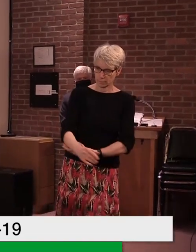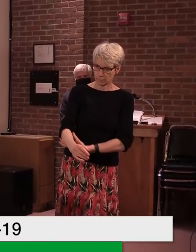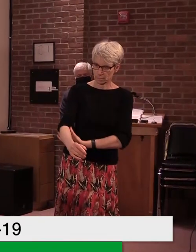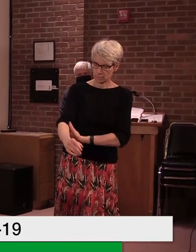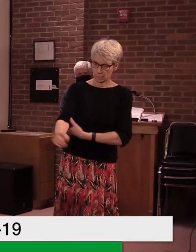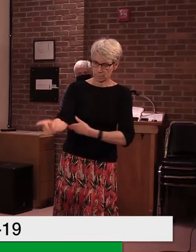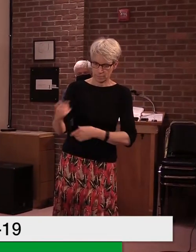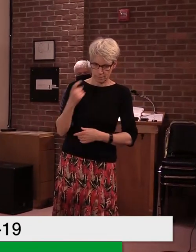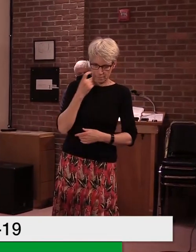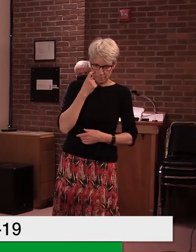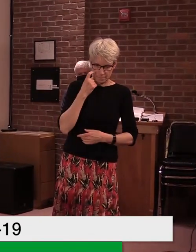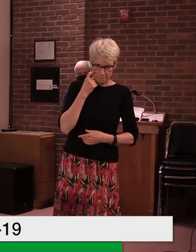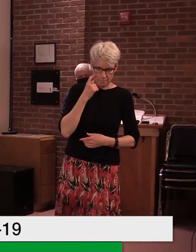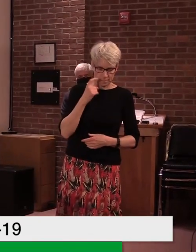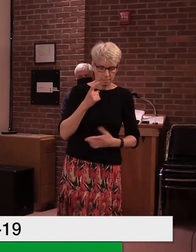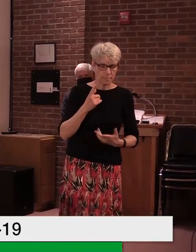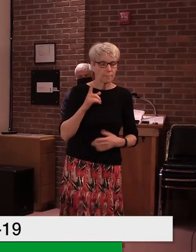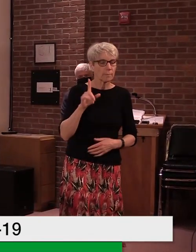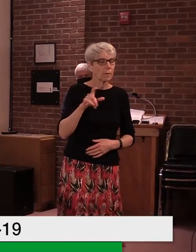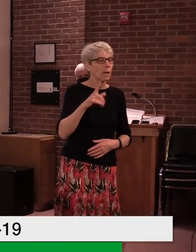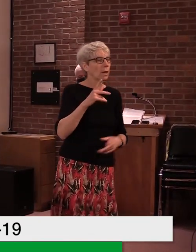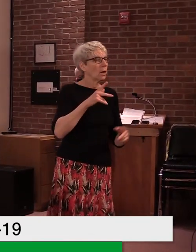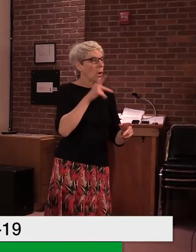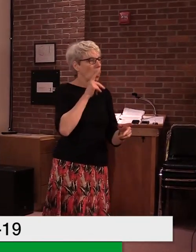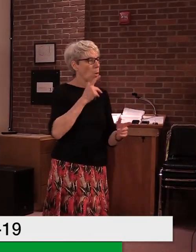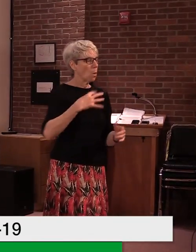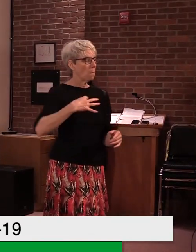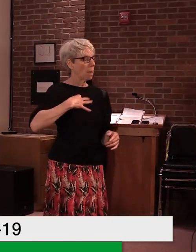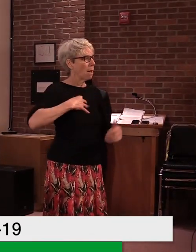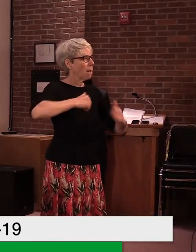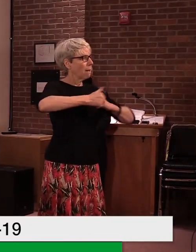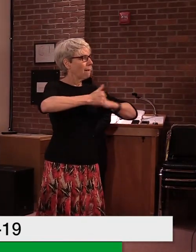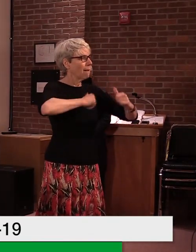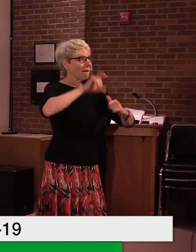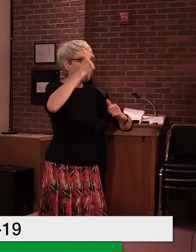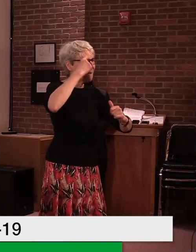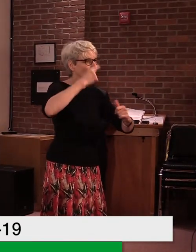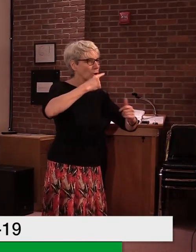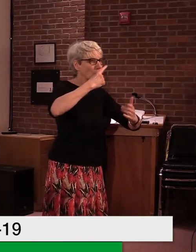during the debates this week, you expressed surprise